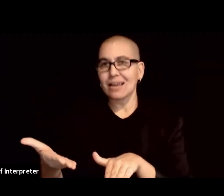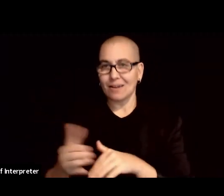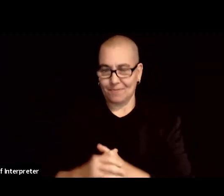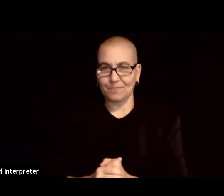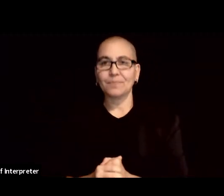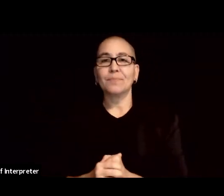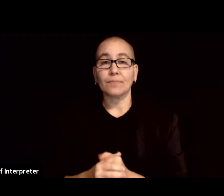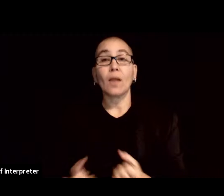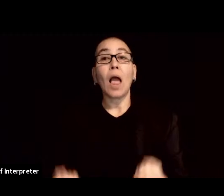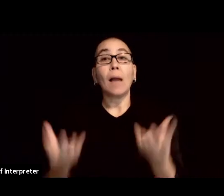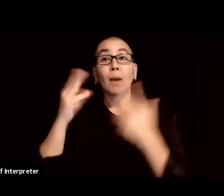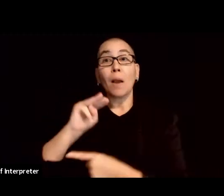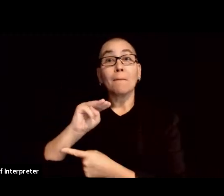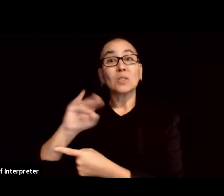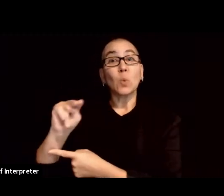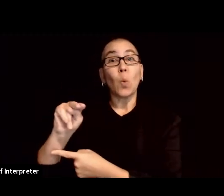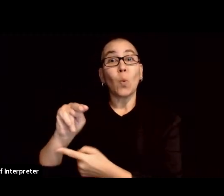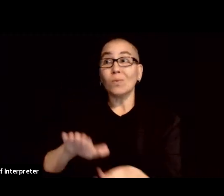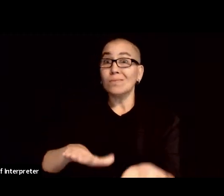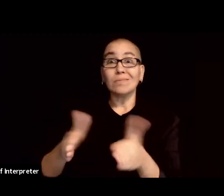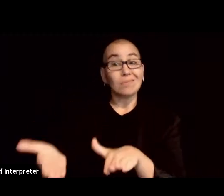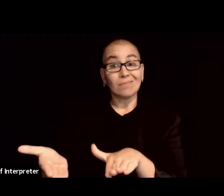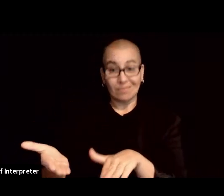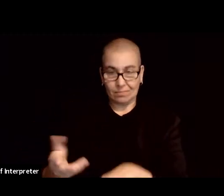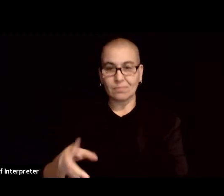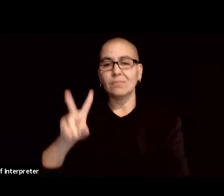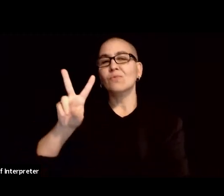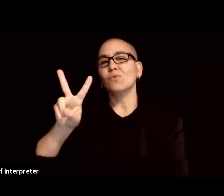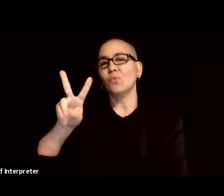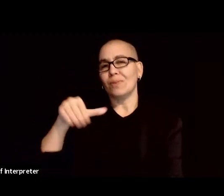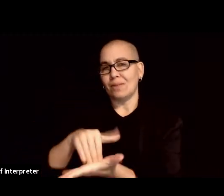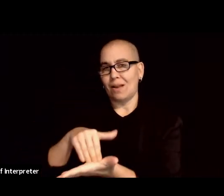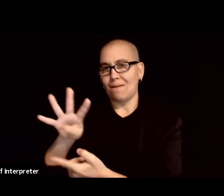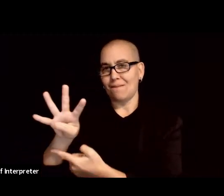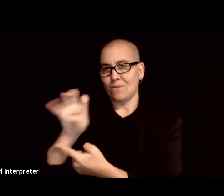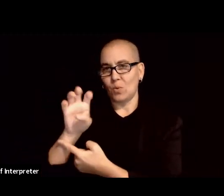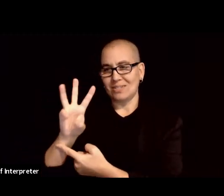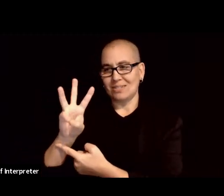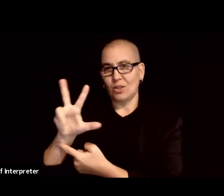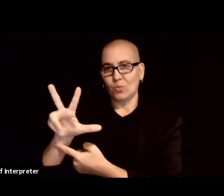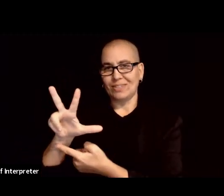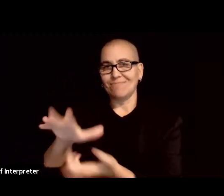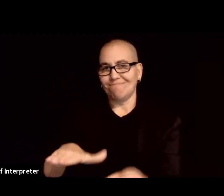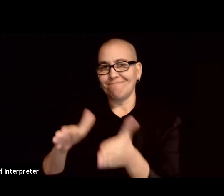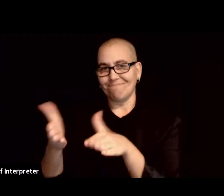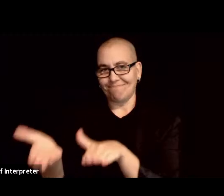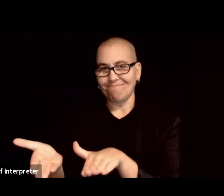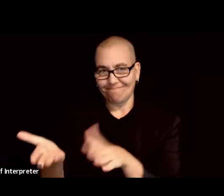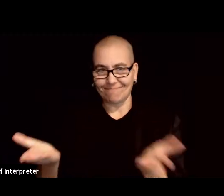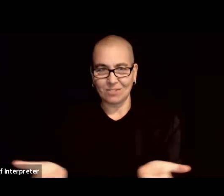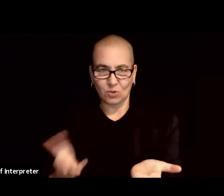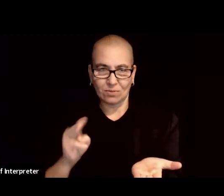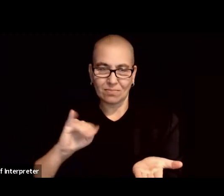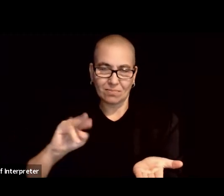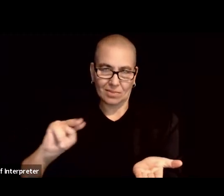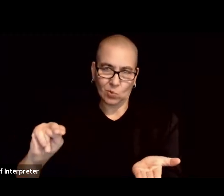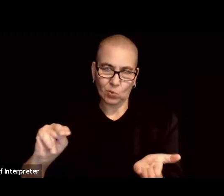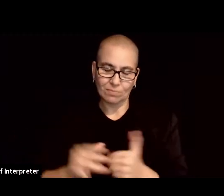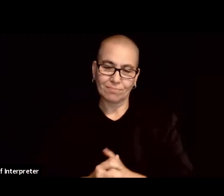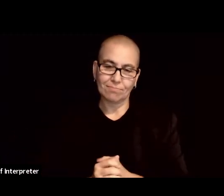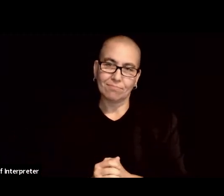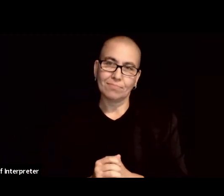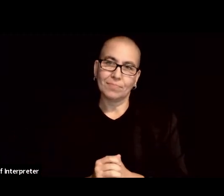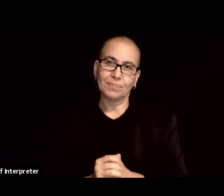family members, friends, colleagues, and neighbors to this virus. And since the beginning of the pandemic in Minnesota, there have been a total